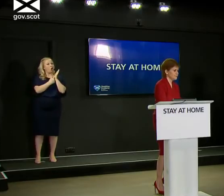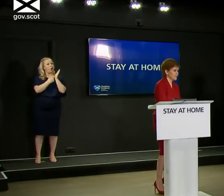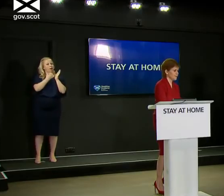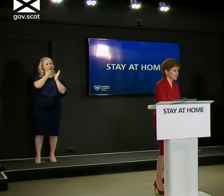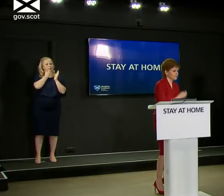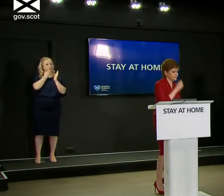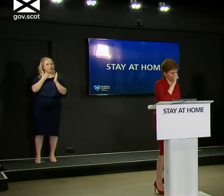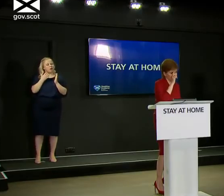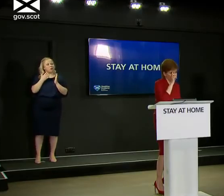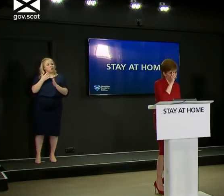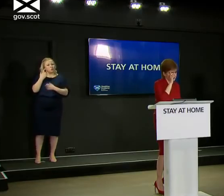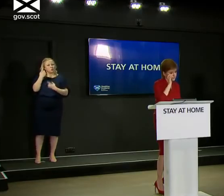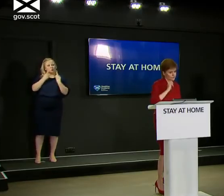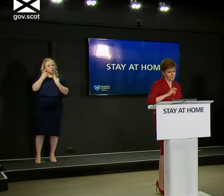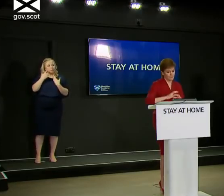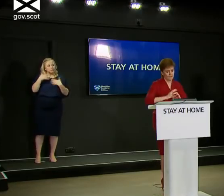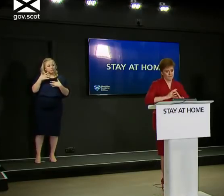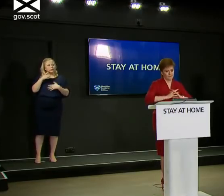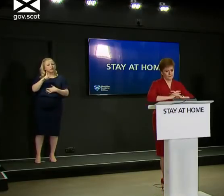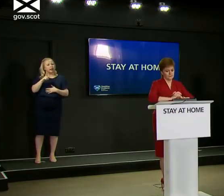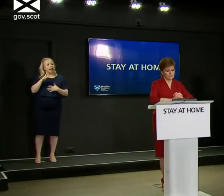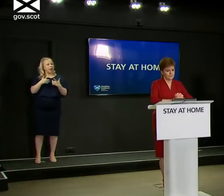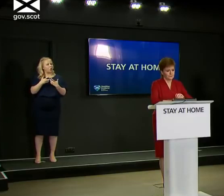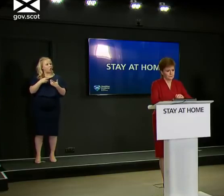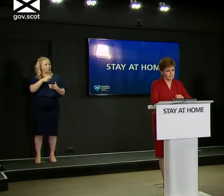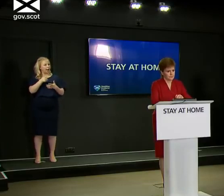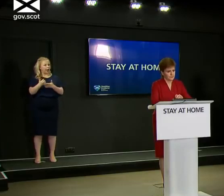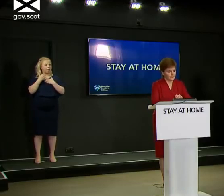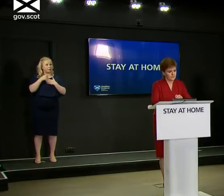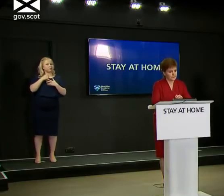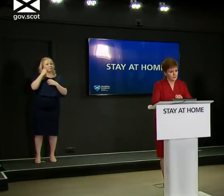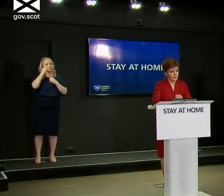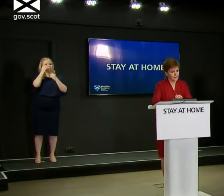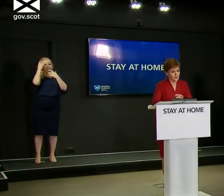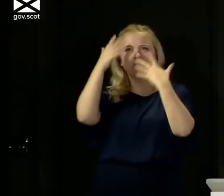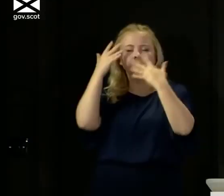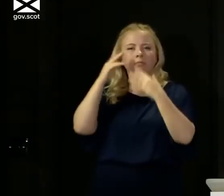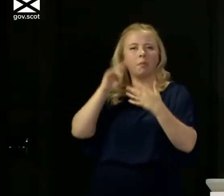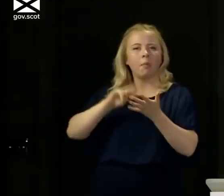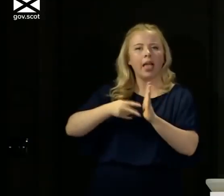thinking ahead of the possible relaxation of further lockdown measures?